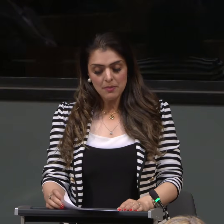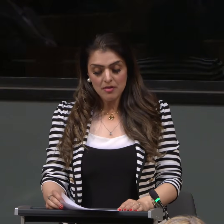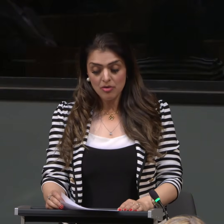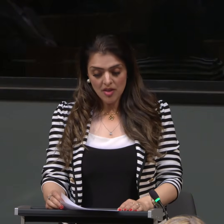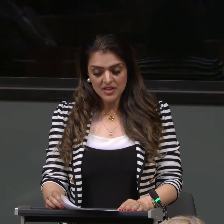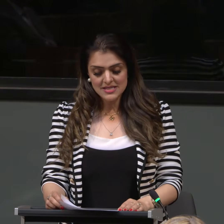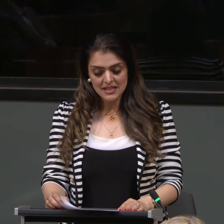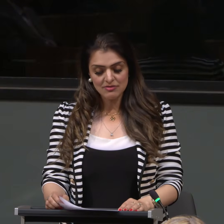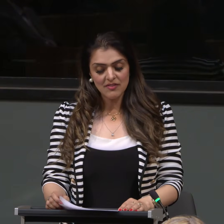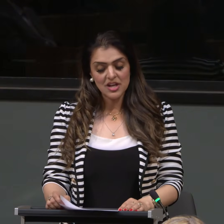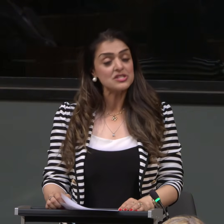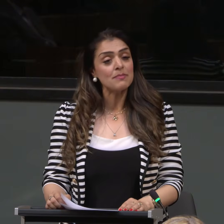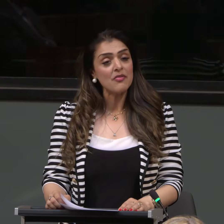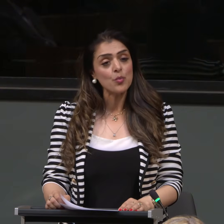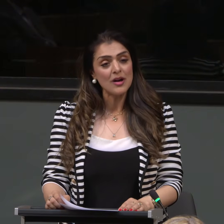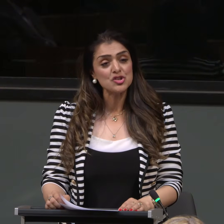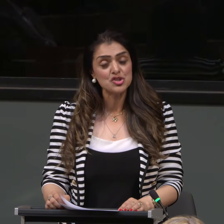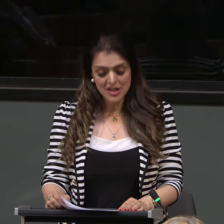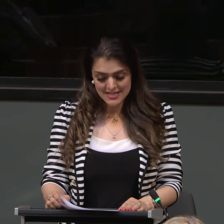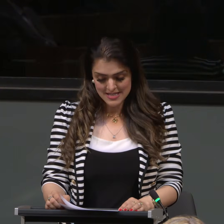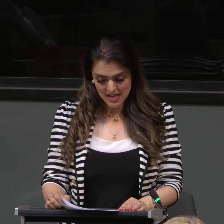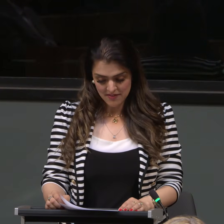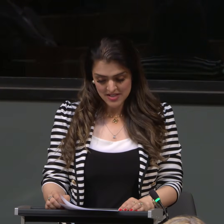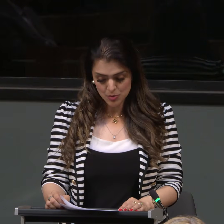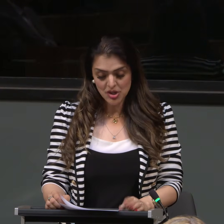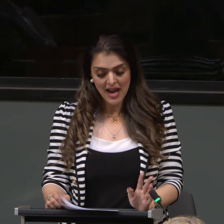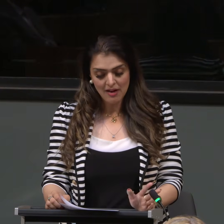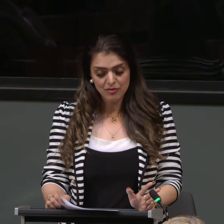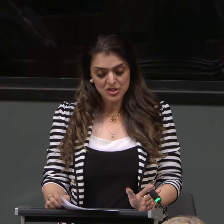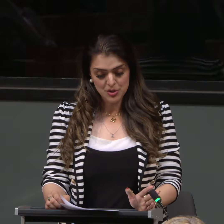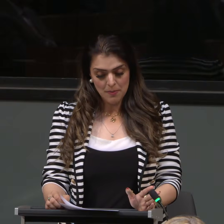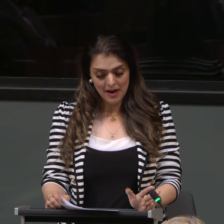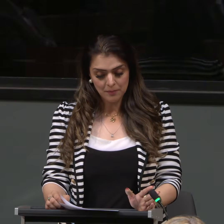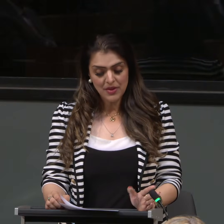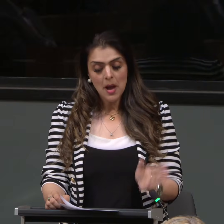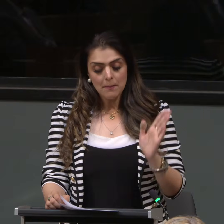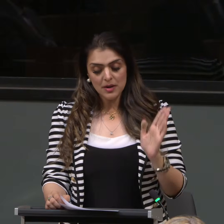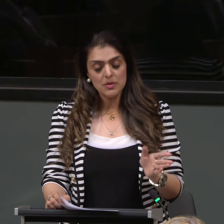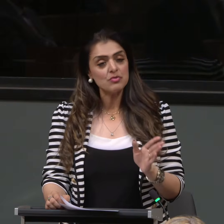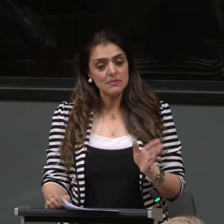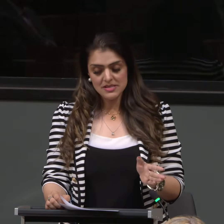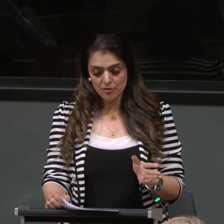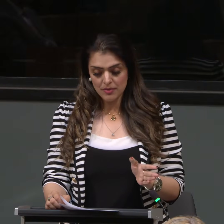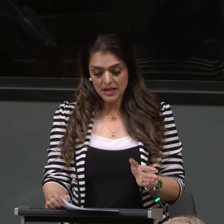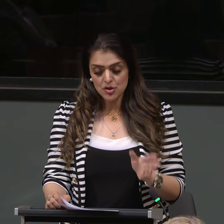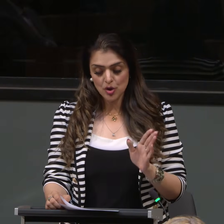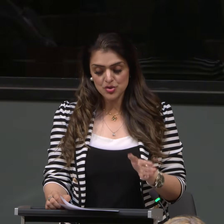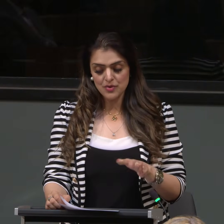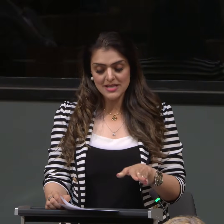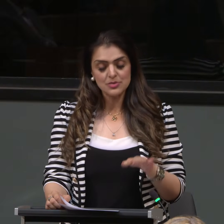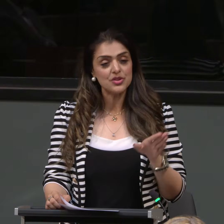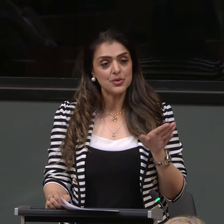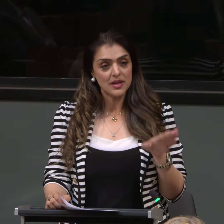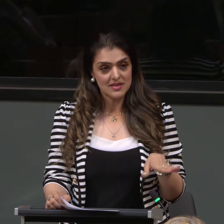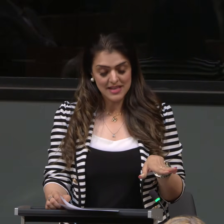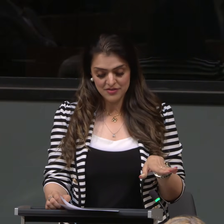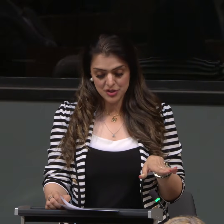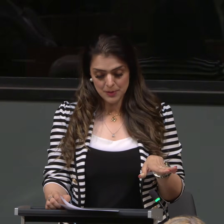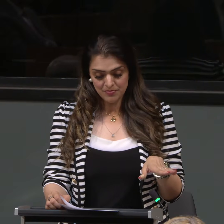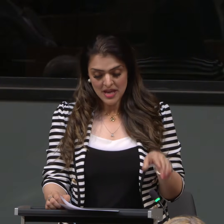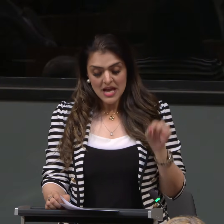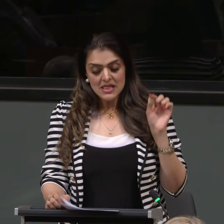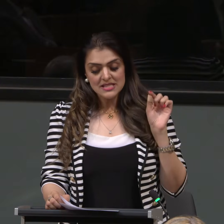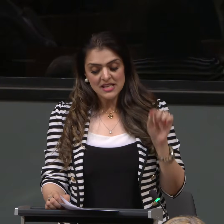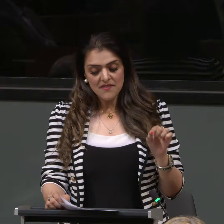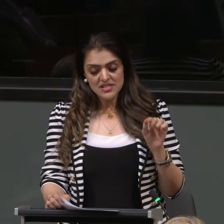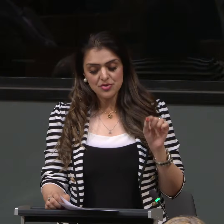been some rather concerning revelations about the Welsh Gender Service, which I have written to you about, but it would be remiss of me not to raise this with you here this